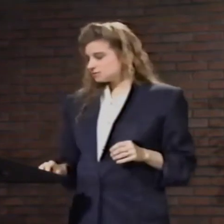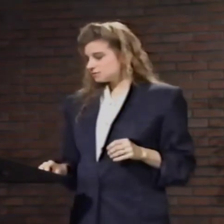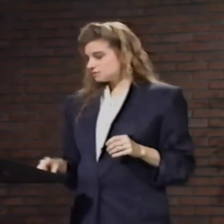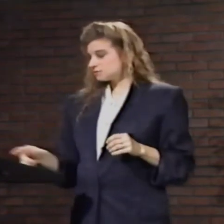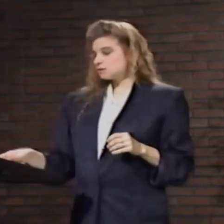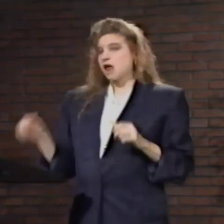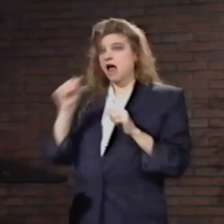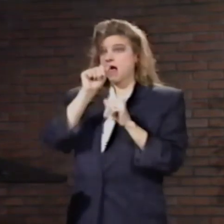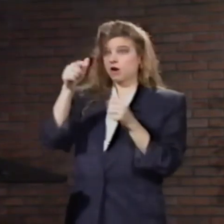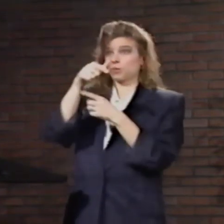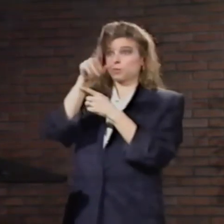qualified interpreter.